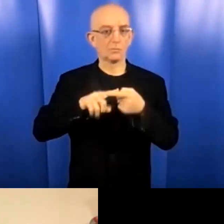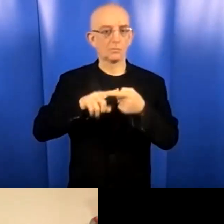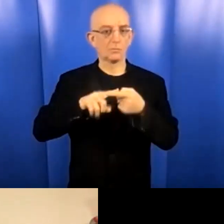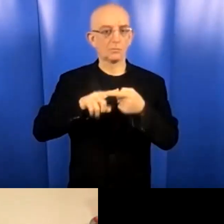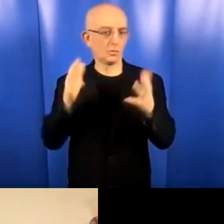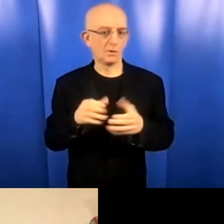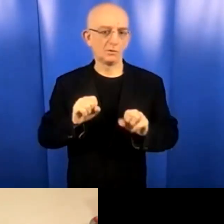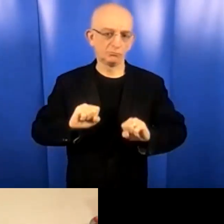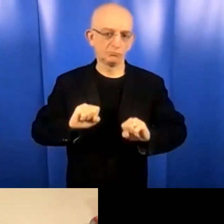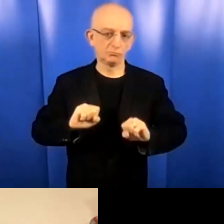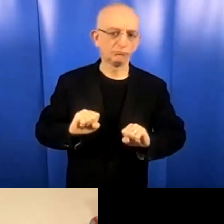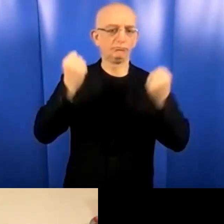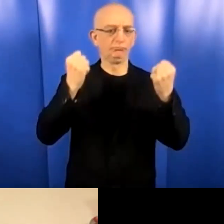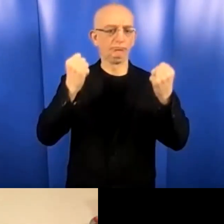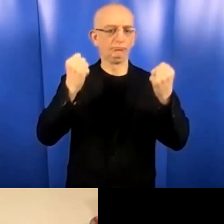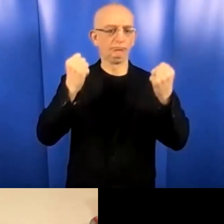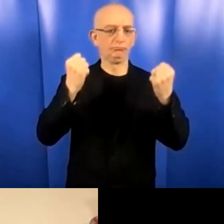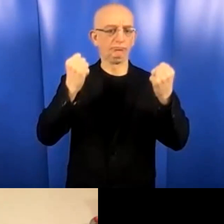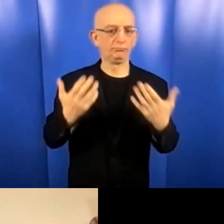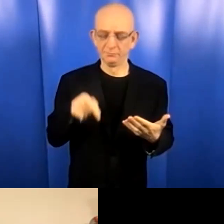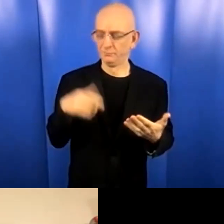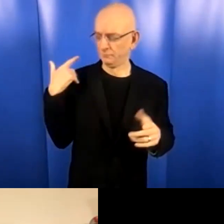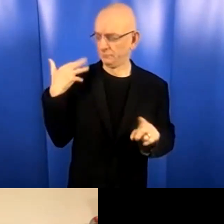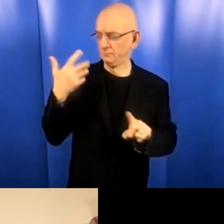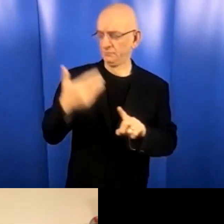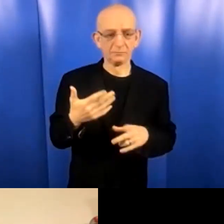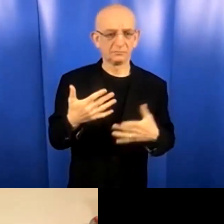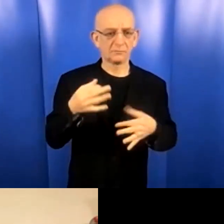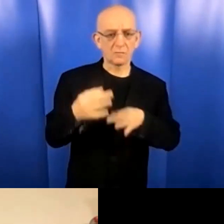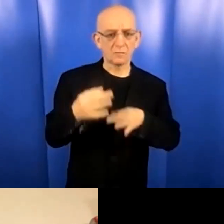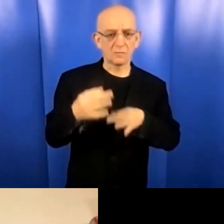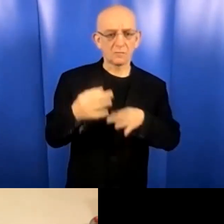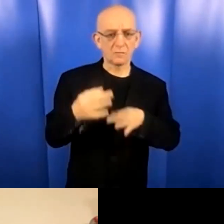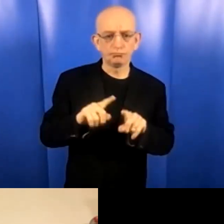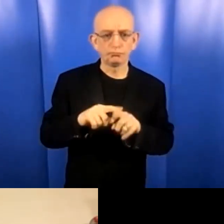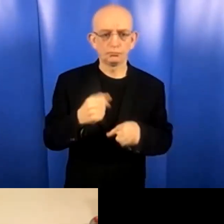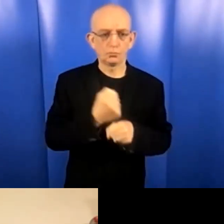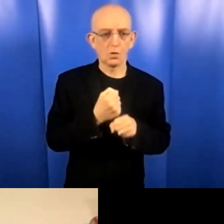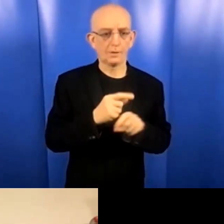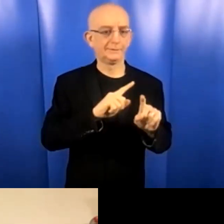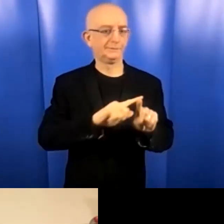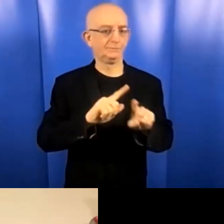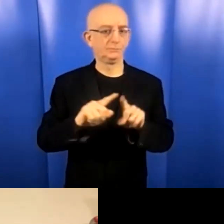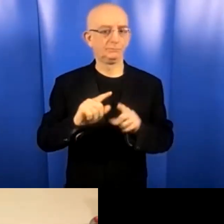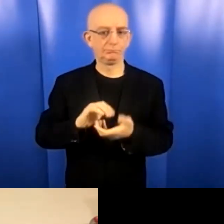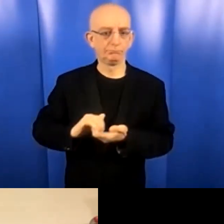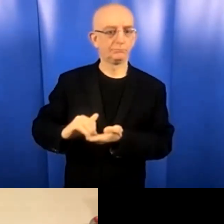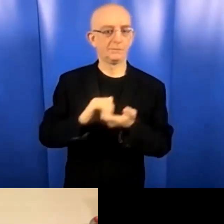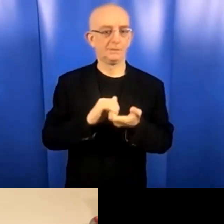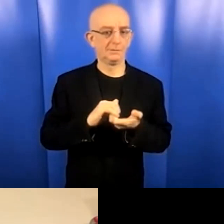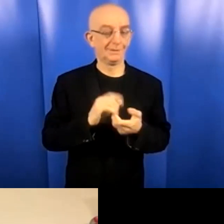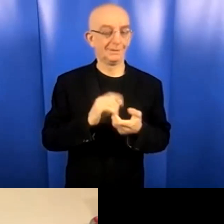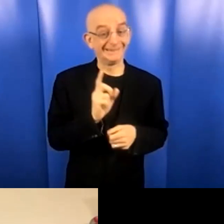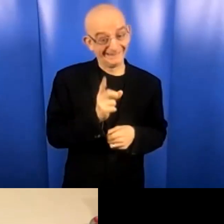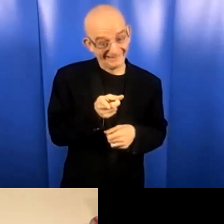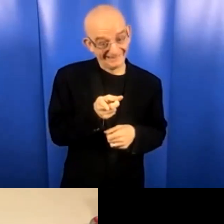and not all the strategies works for all the constituency. And this is what we have seen. So we